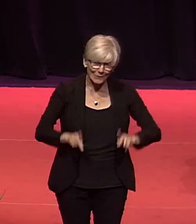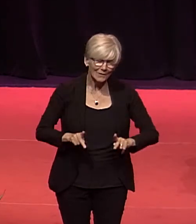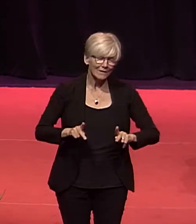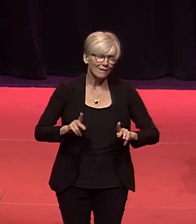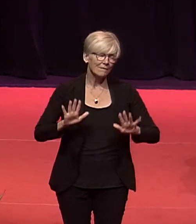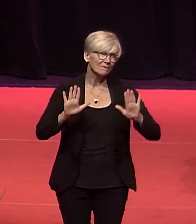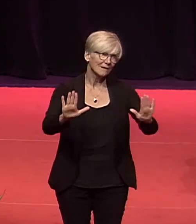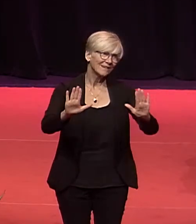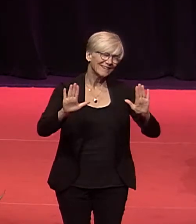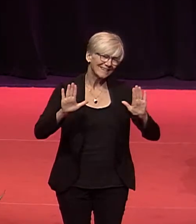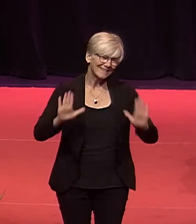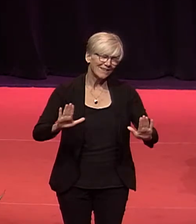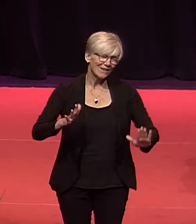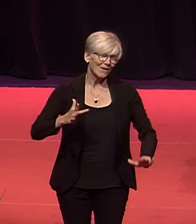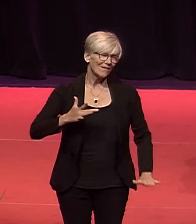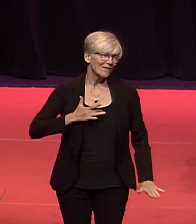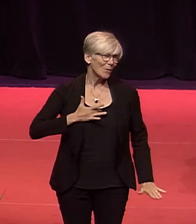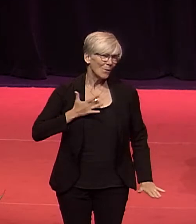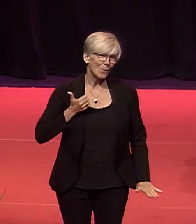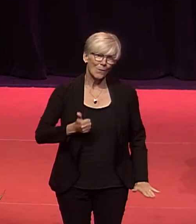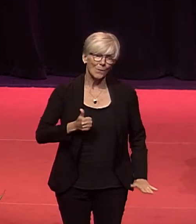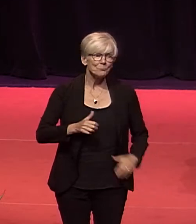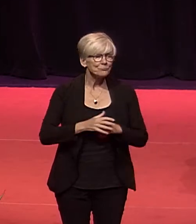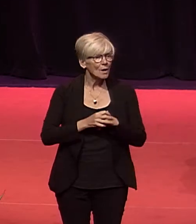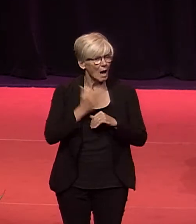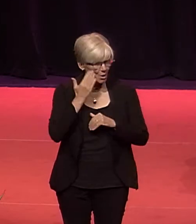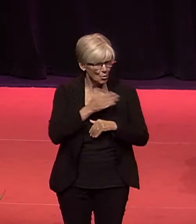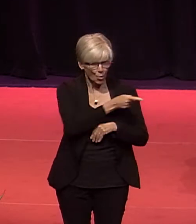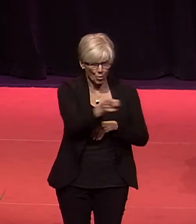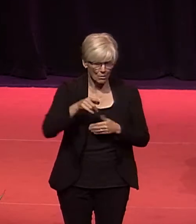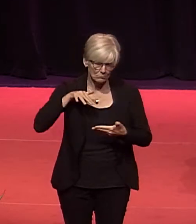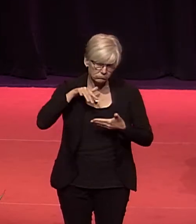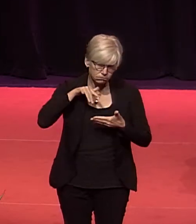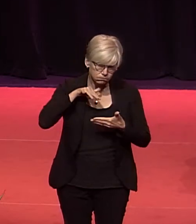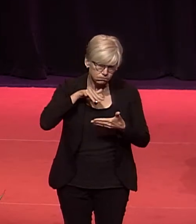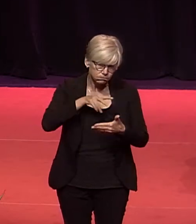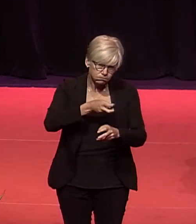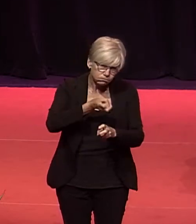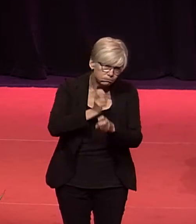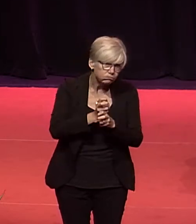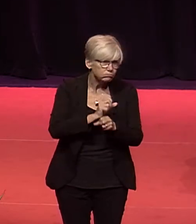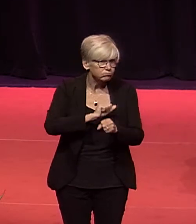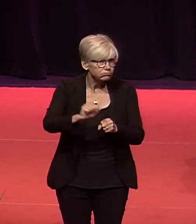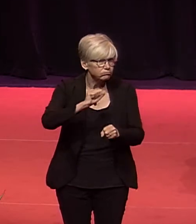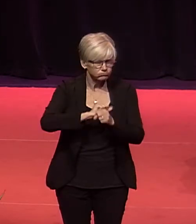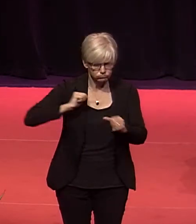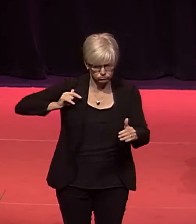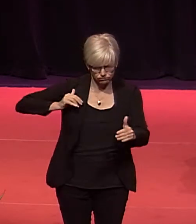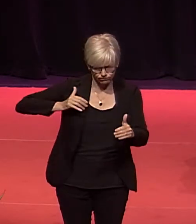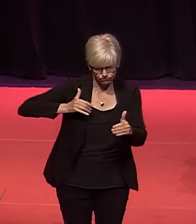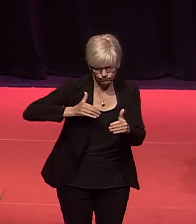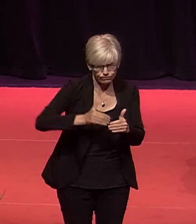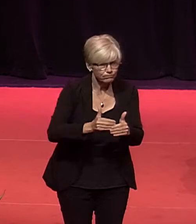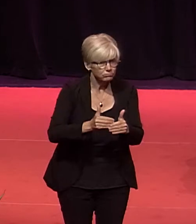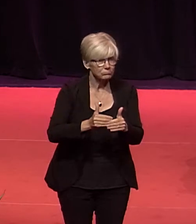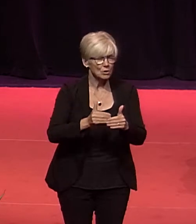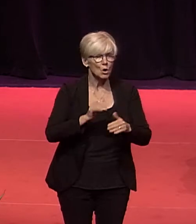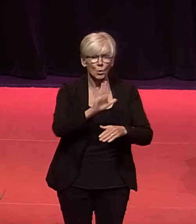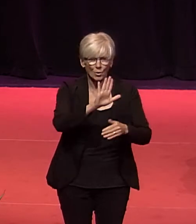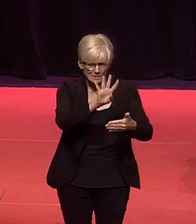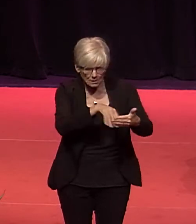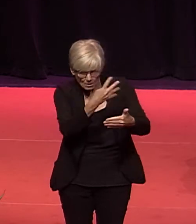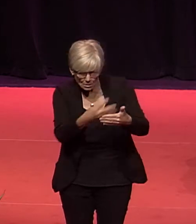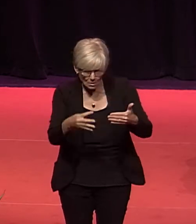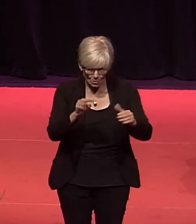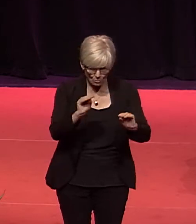Fantastic. And I know the hard work that you put in to get to this moment. You know, managing your time,